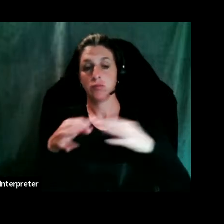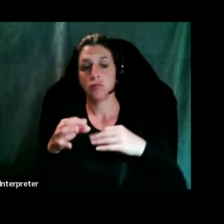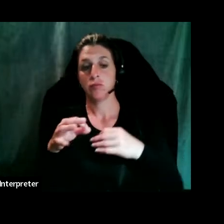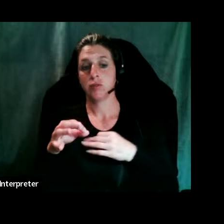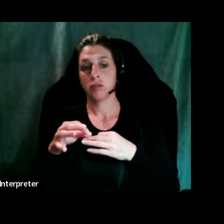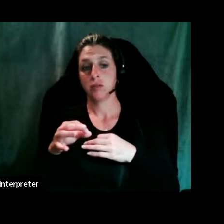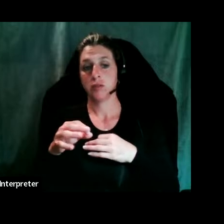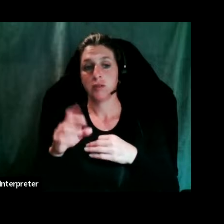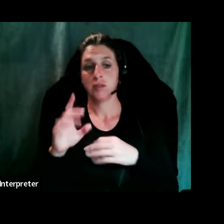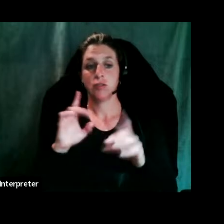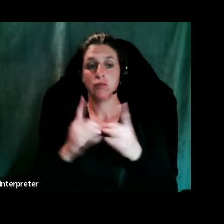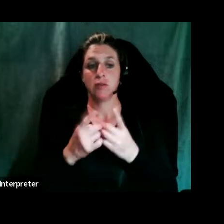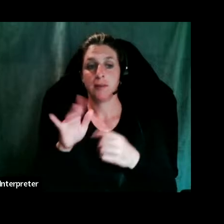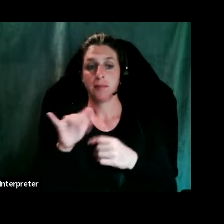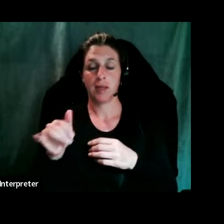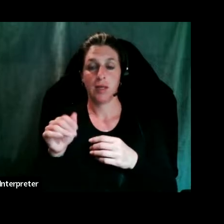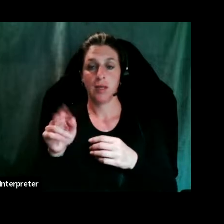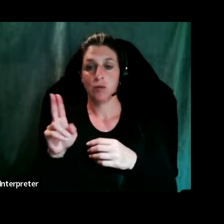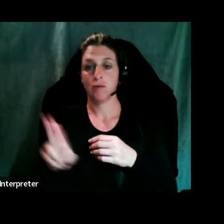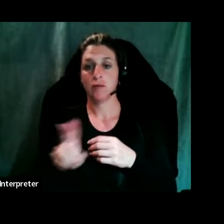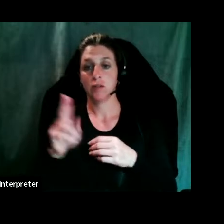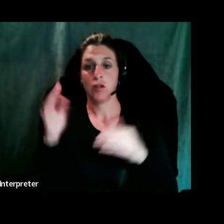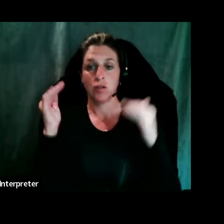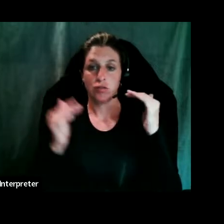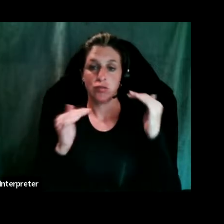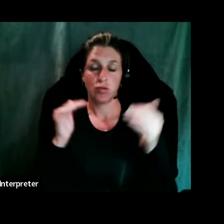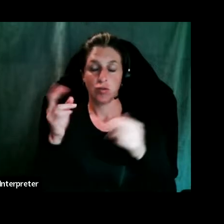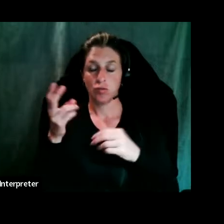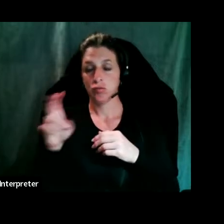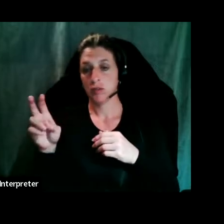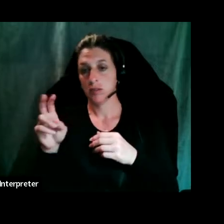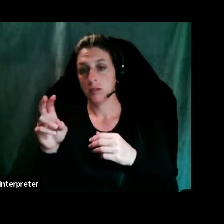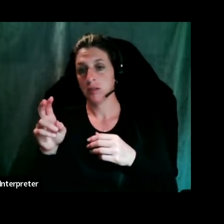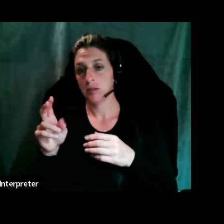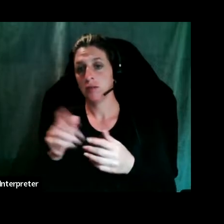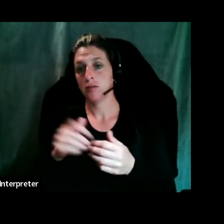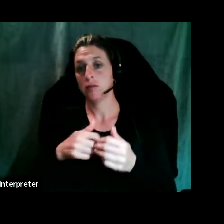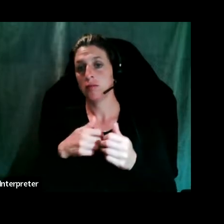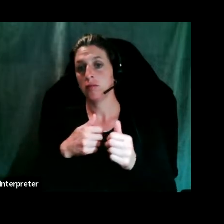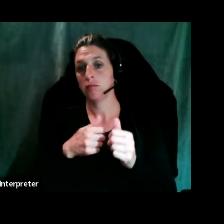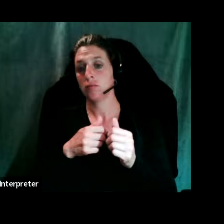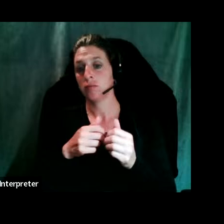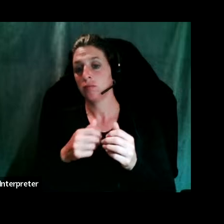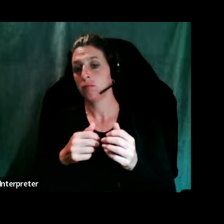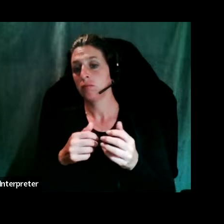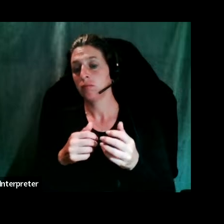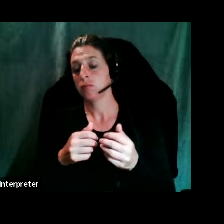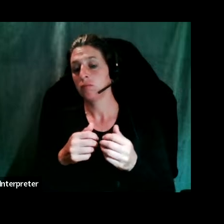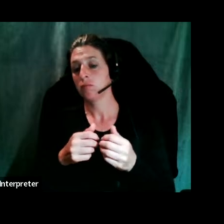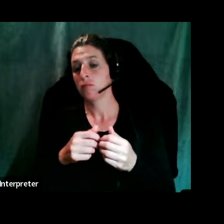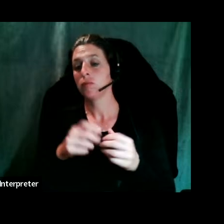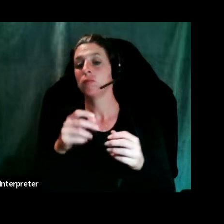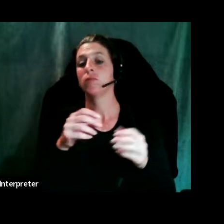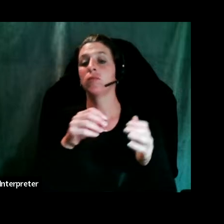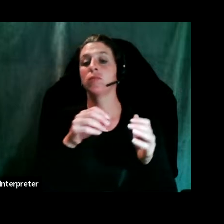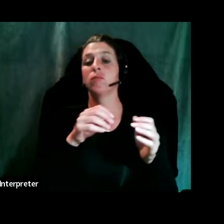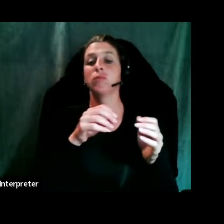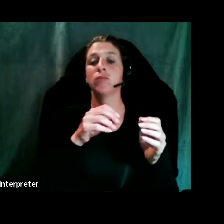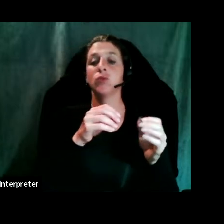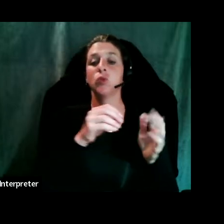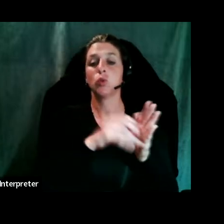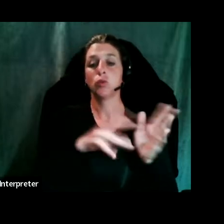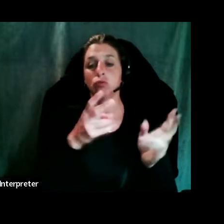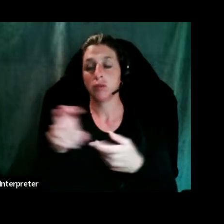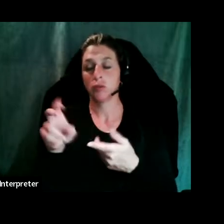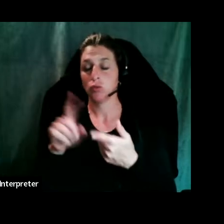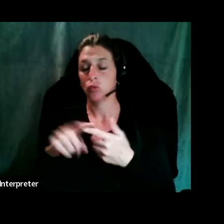Bay University Adult Transition Program accommodates students transitioning into adulthood. And